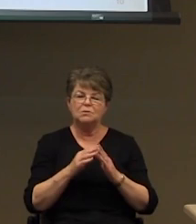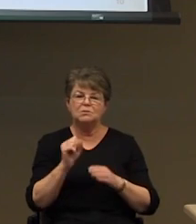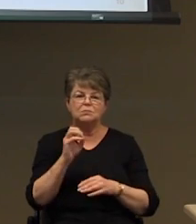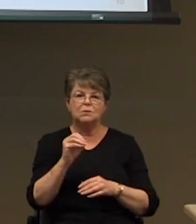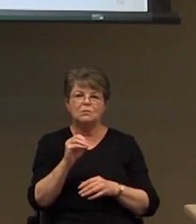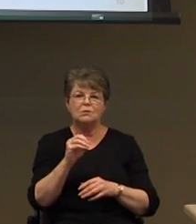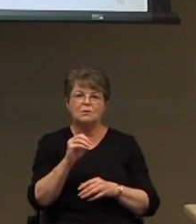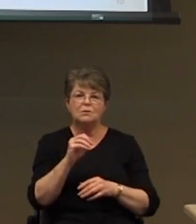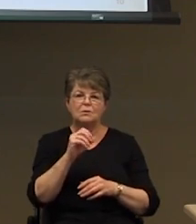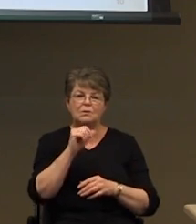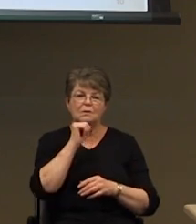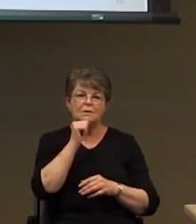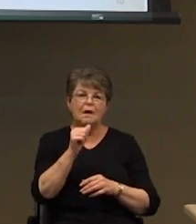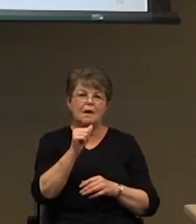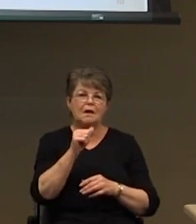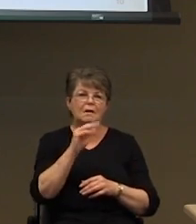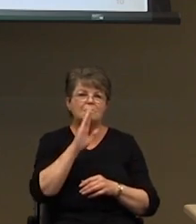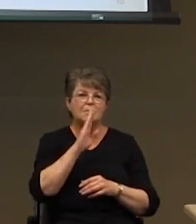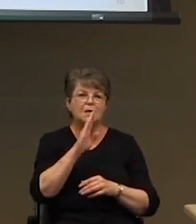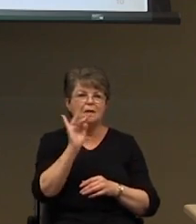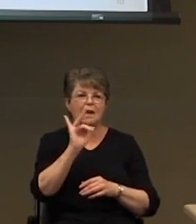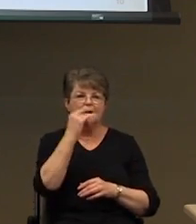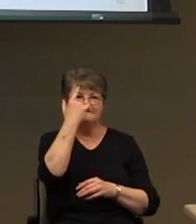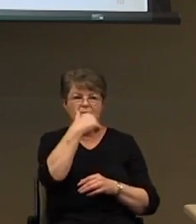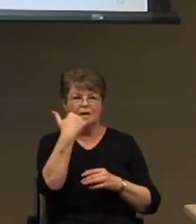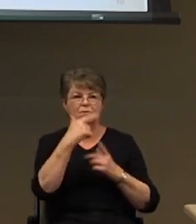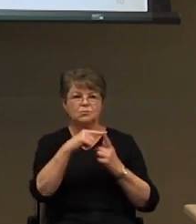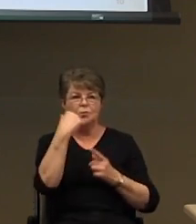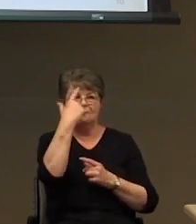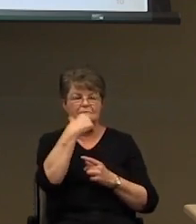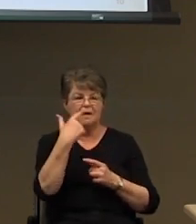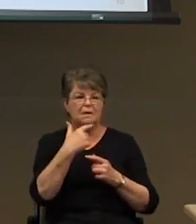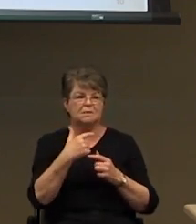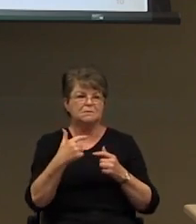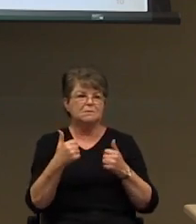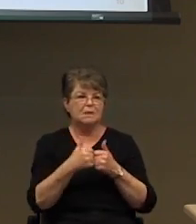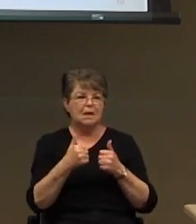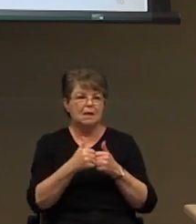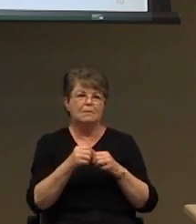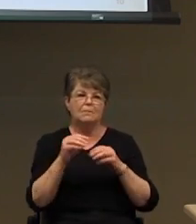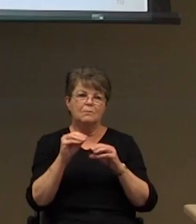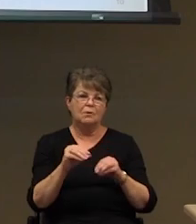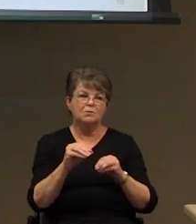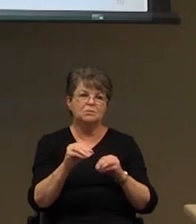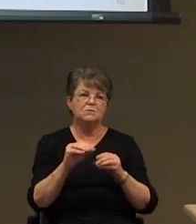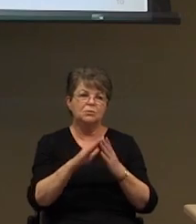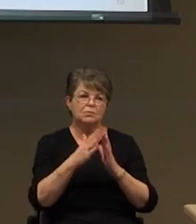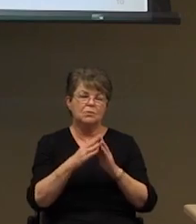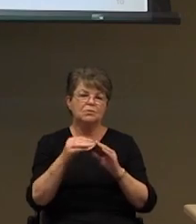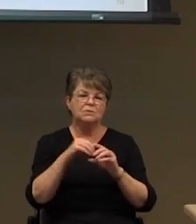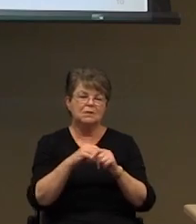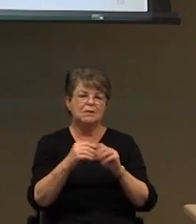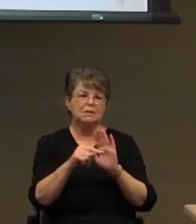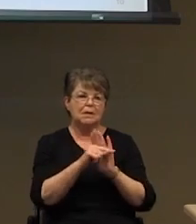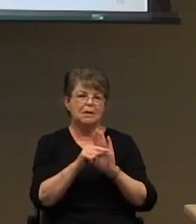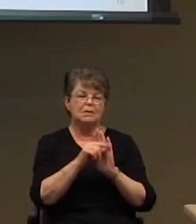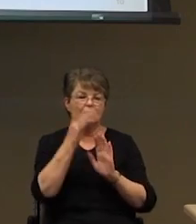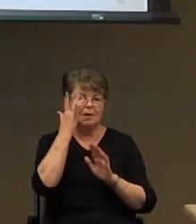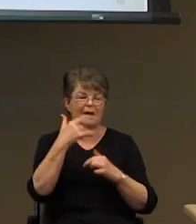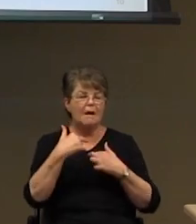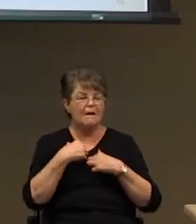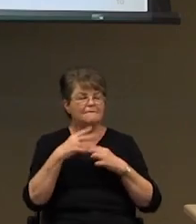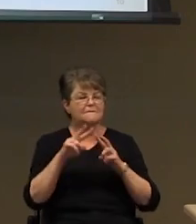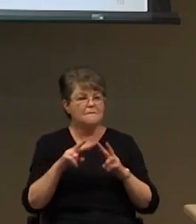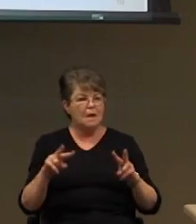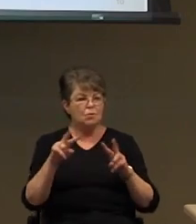not being in the face-to-face game, I think, puts communities at a very big disadvantage, because there is value